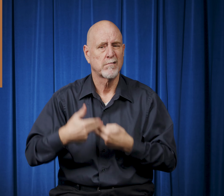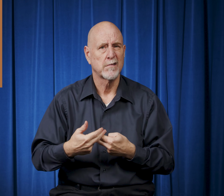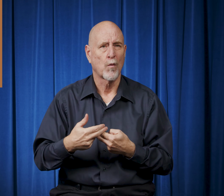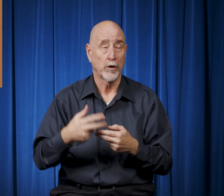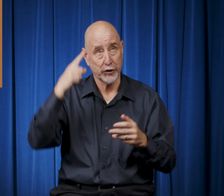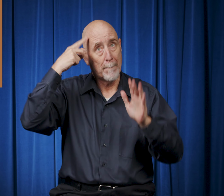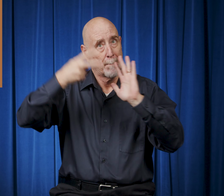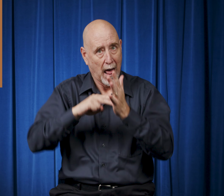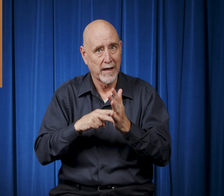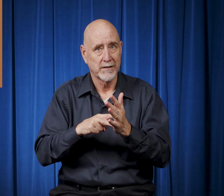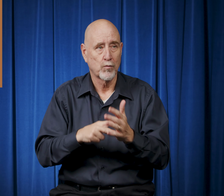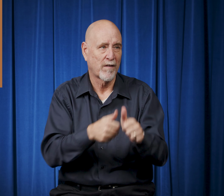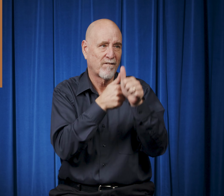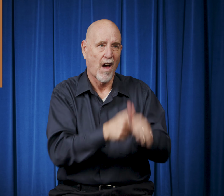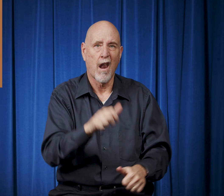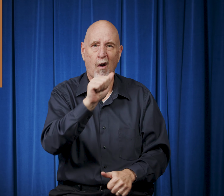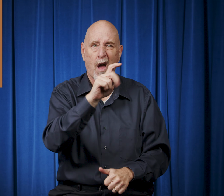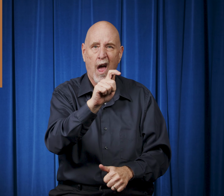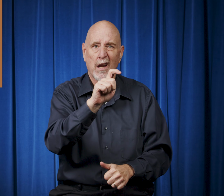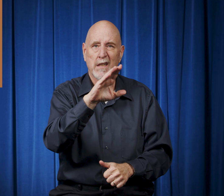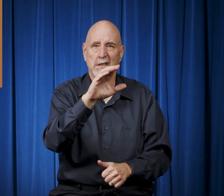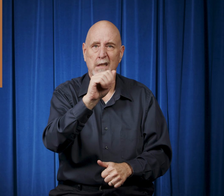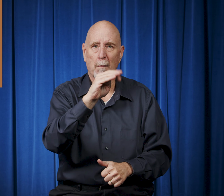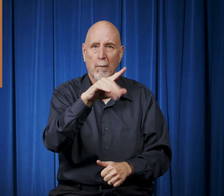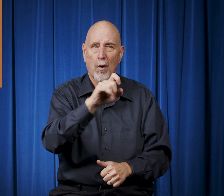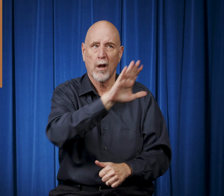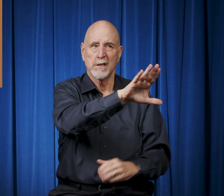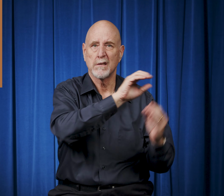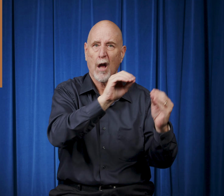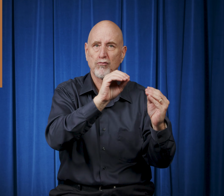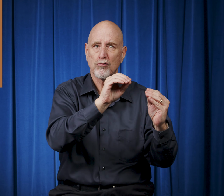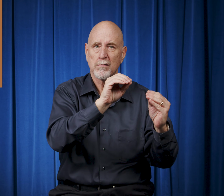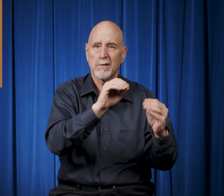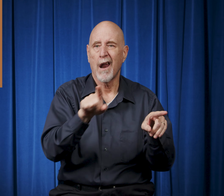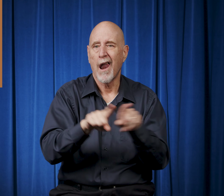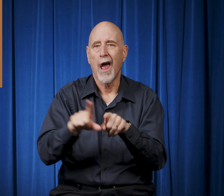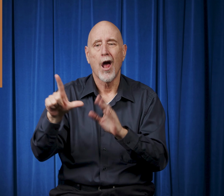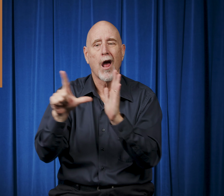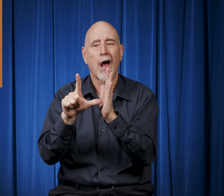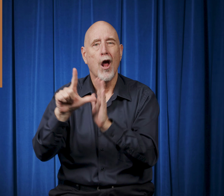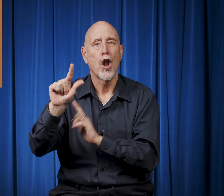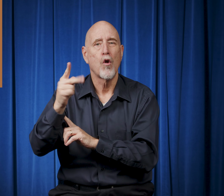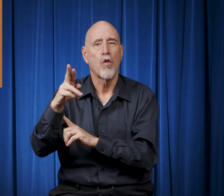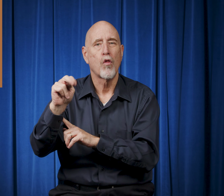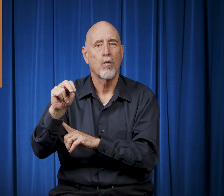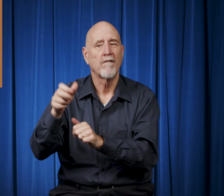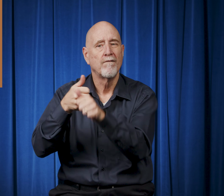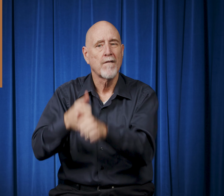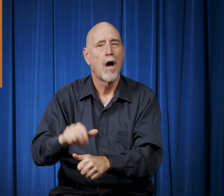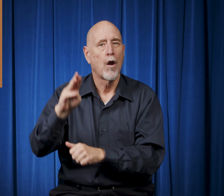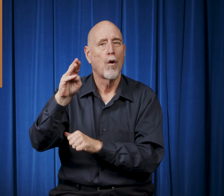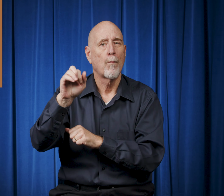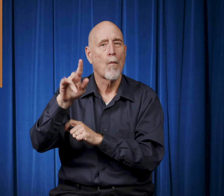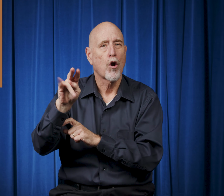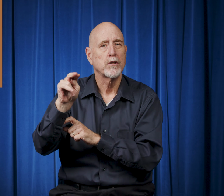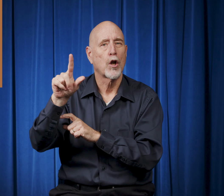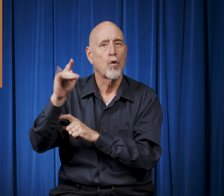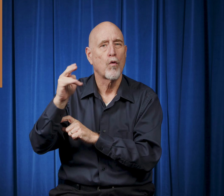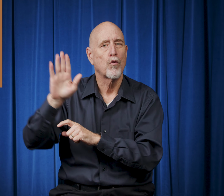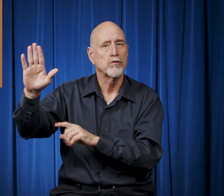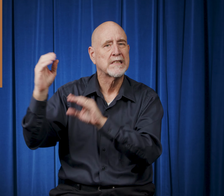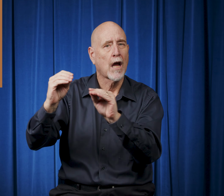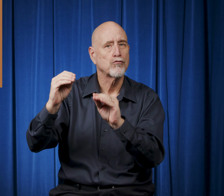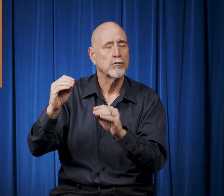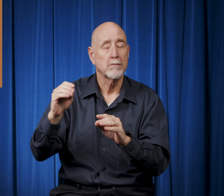because we follow Alexander Campbell's doctrine, just as the Lutherans might follow Martin Luther's doctrine.